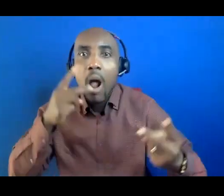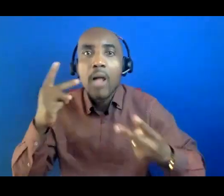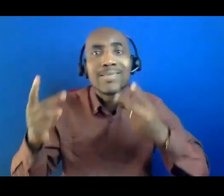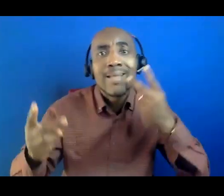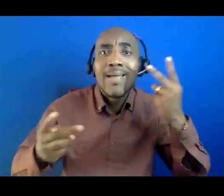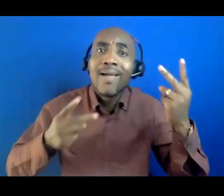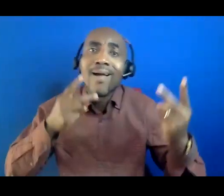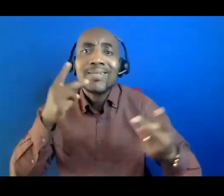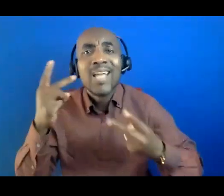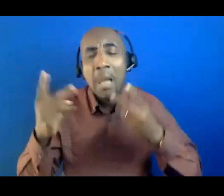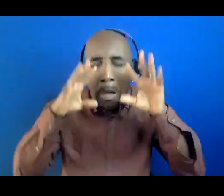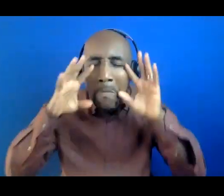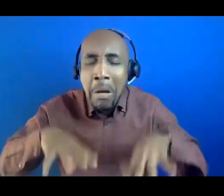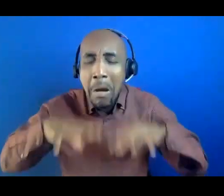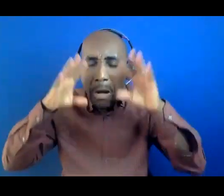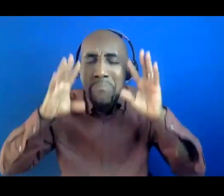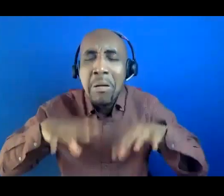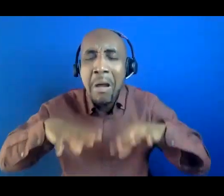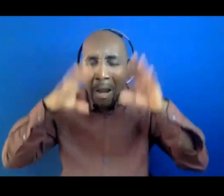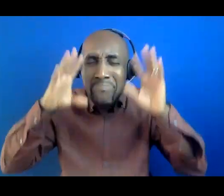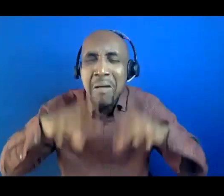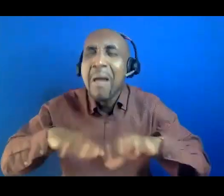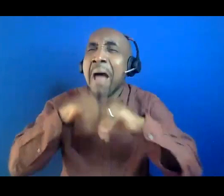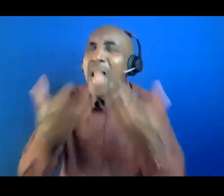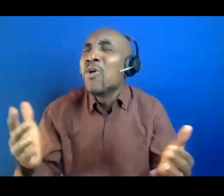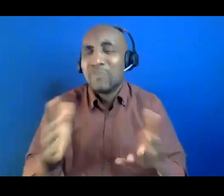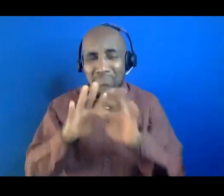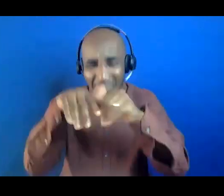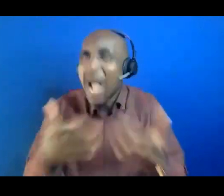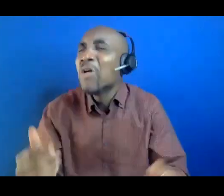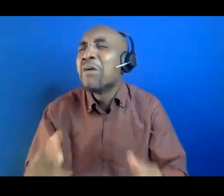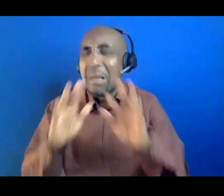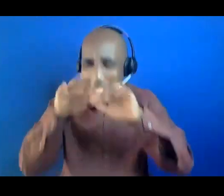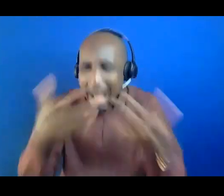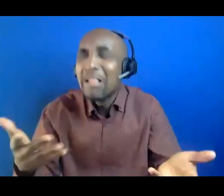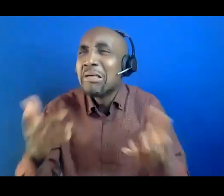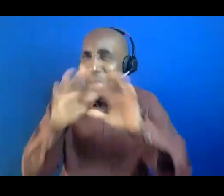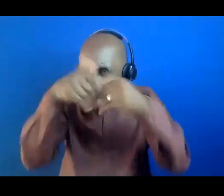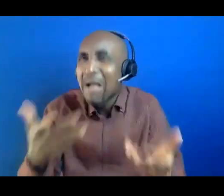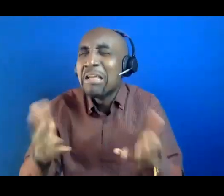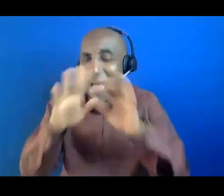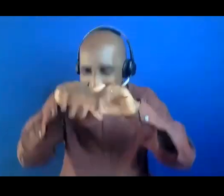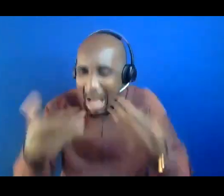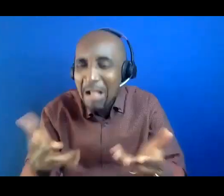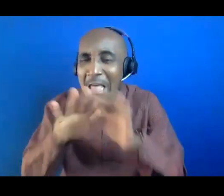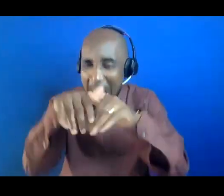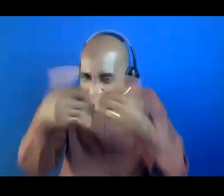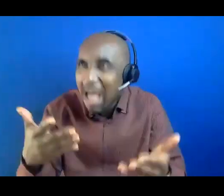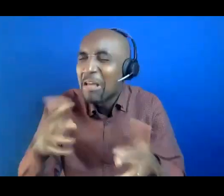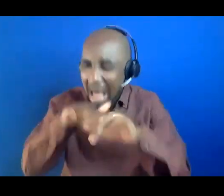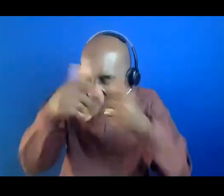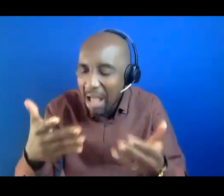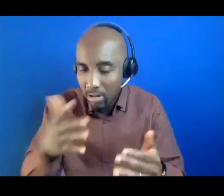start weeping. And sometimes she would just cry out, hallelujah, hallelujah. And then she would get out her Chinese Bible with her